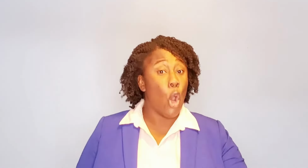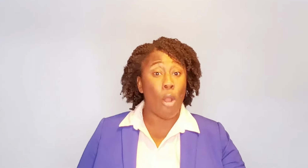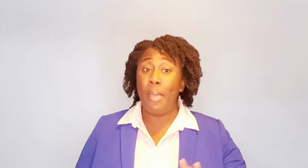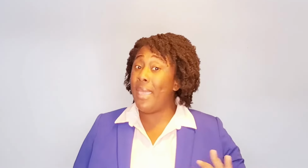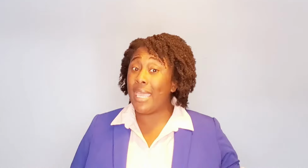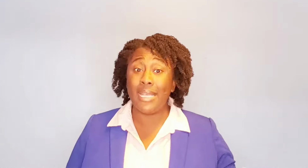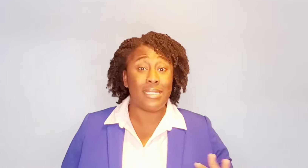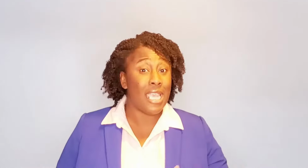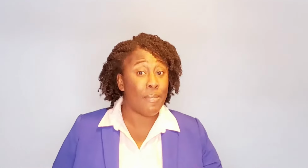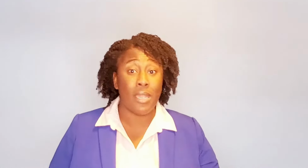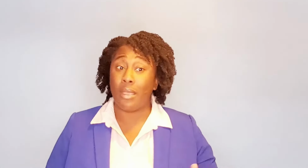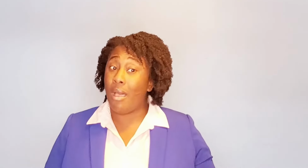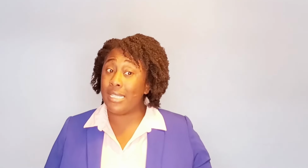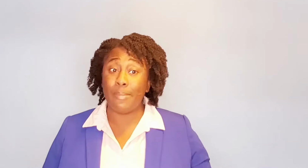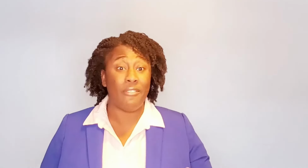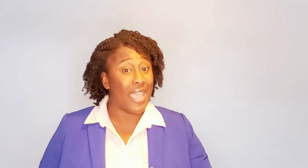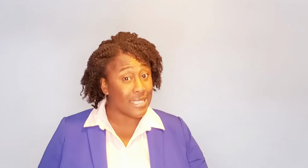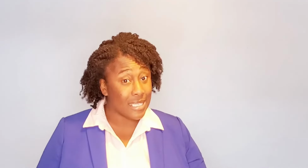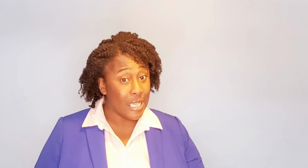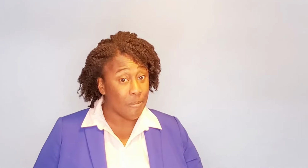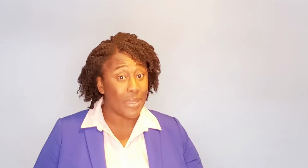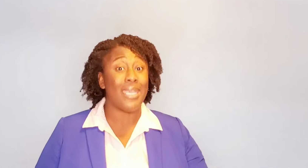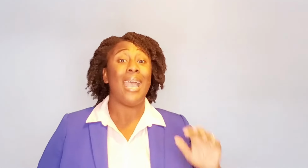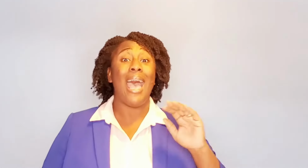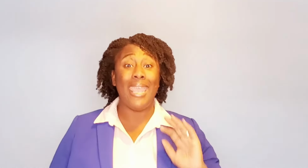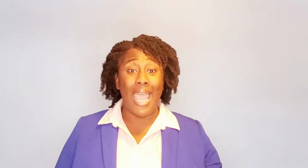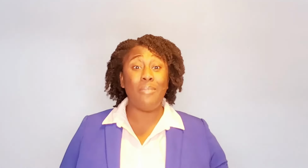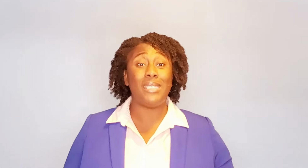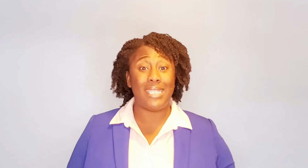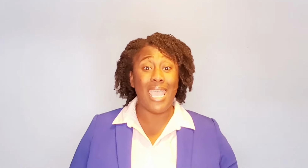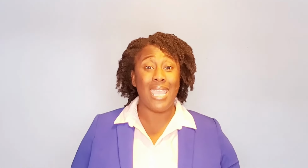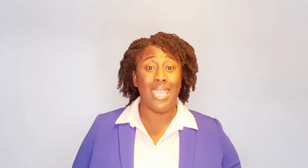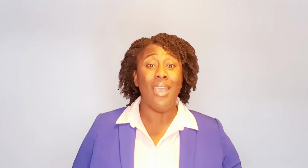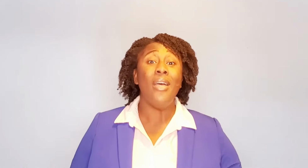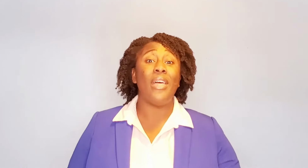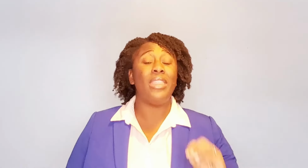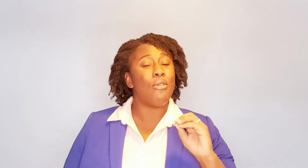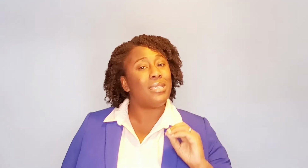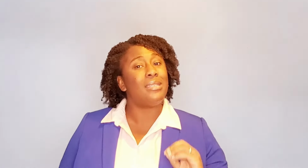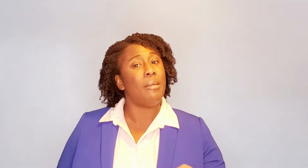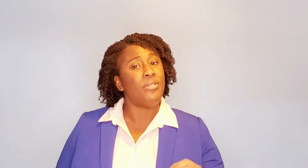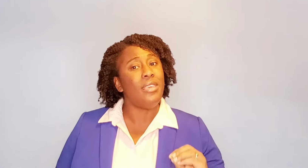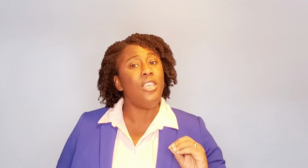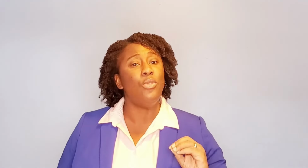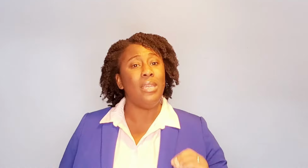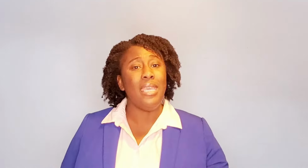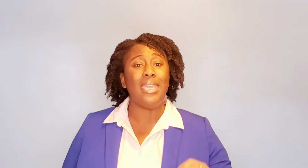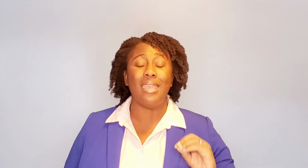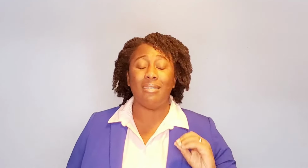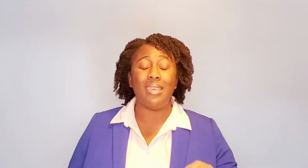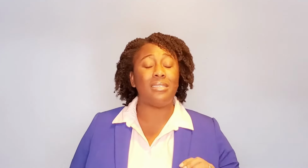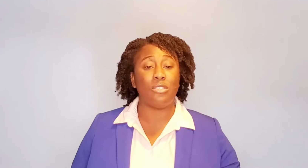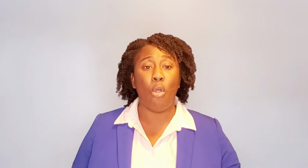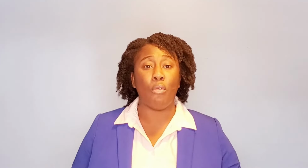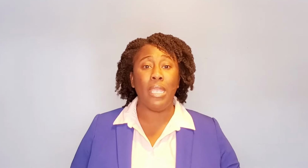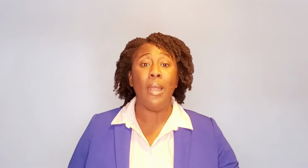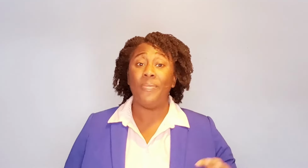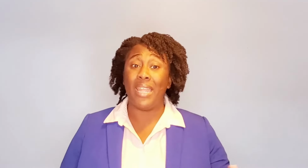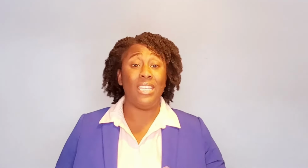am I making a statement on the concept of canceling, I am saying that there is something unique in this story that